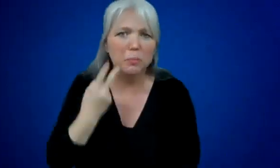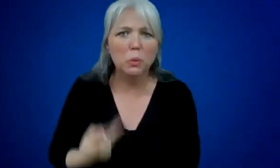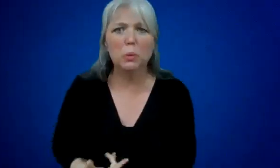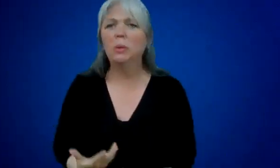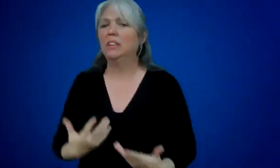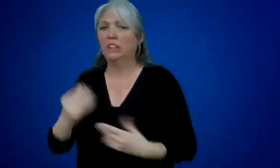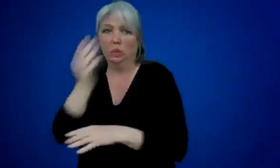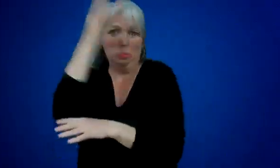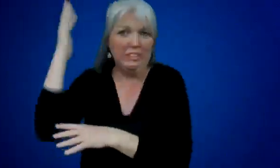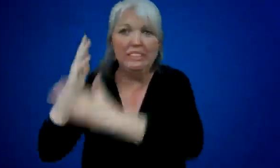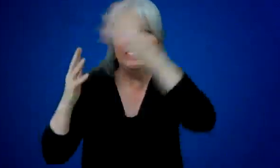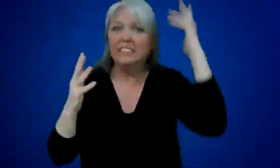and trees and vines.